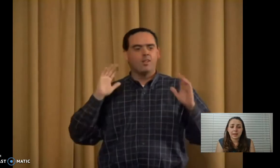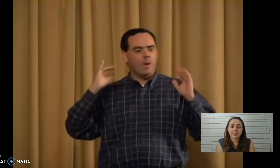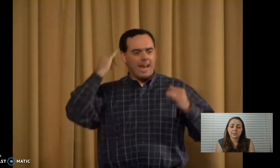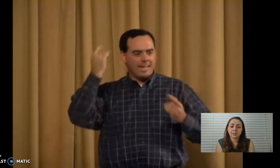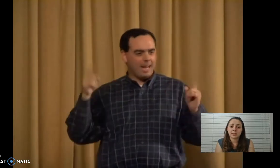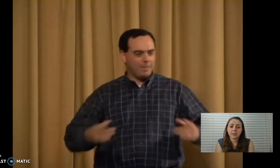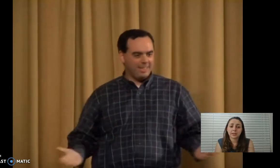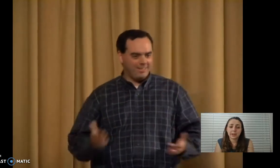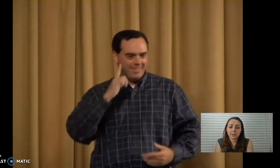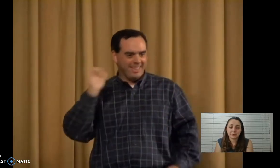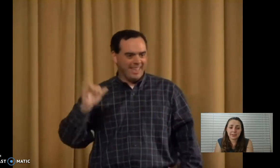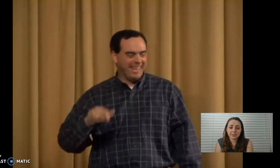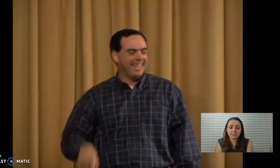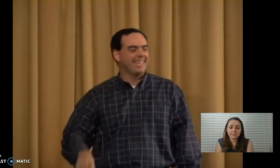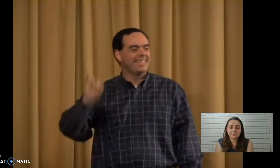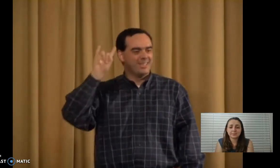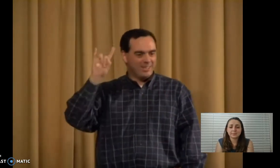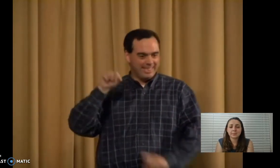IE actually started here at UT.